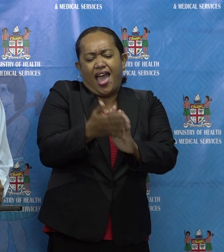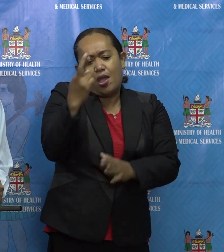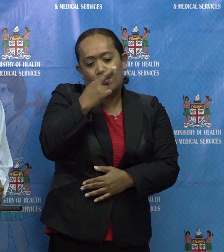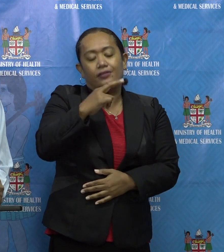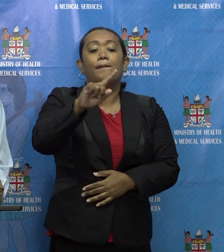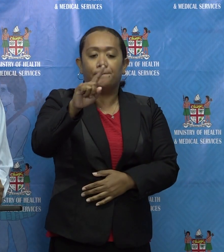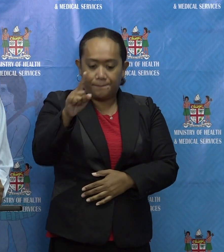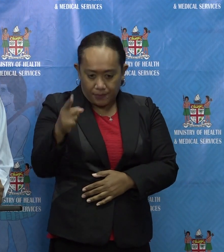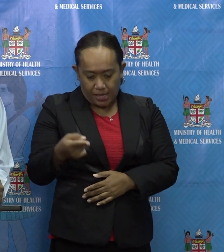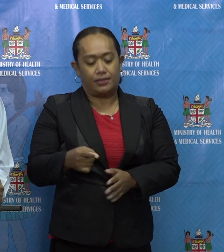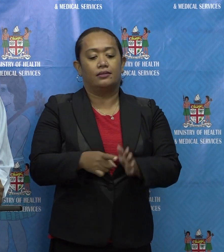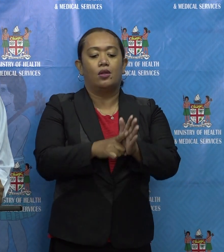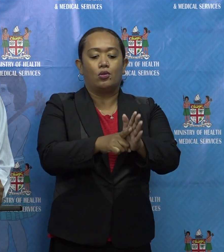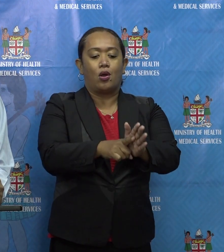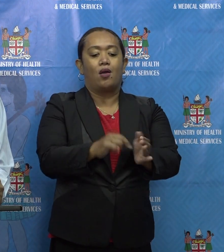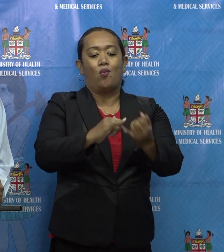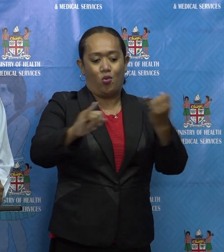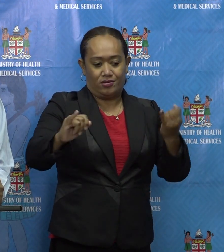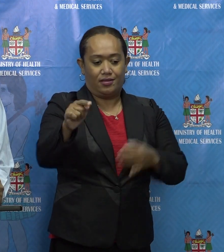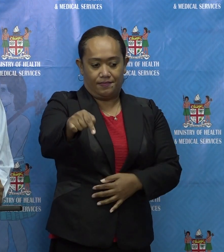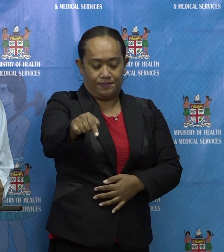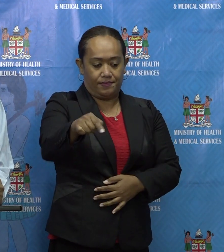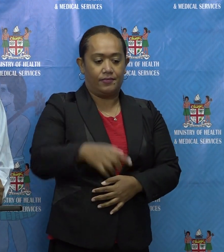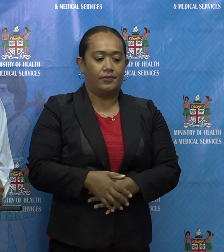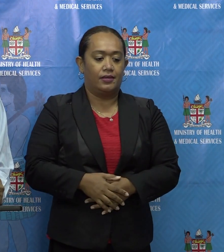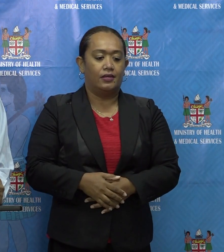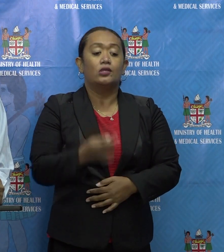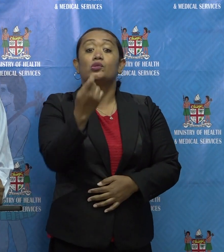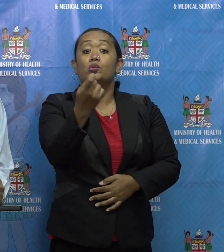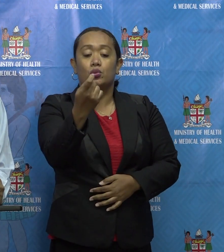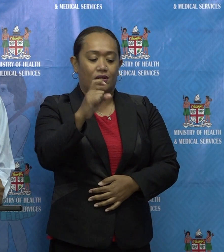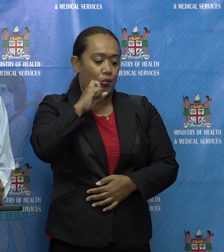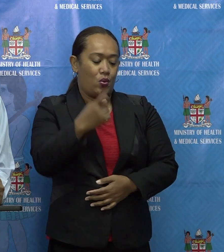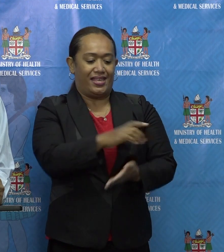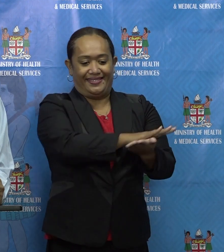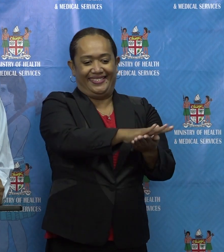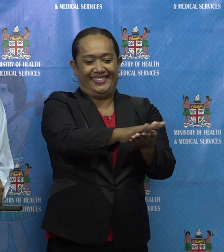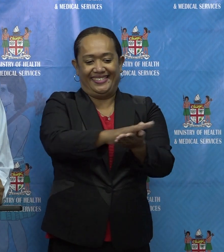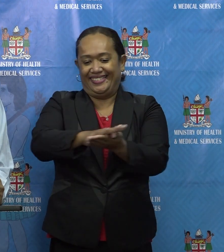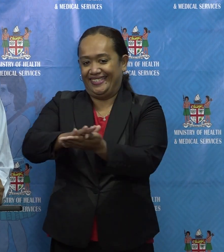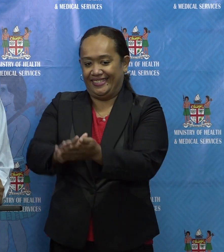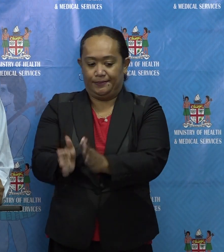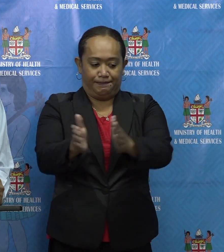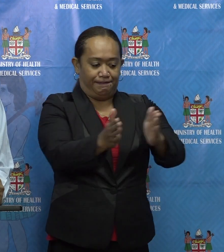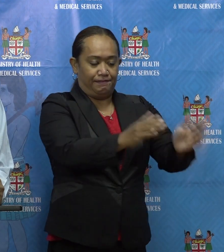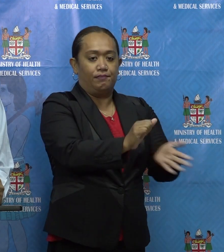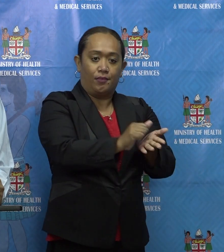Hospital. We expect the center to reopen to the public following a thorough decontamination exercise.